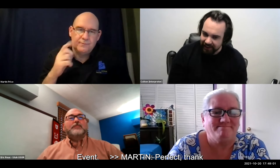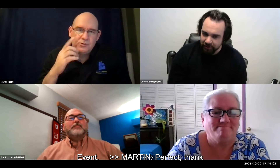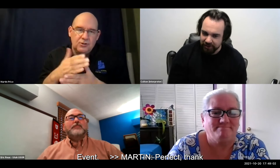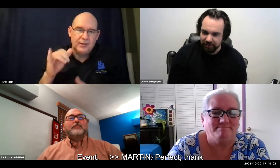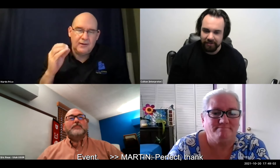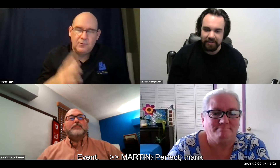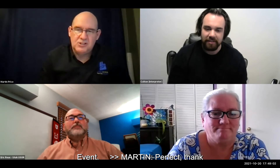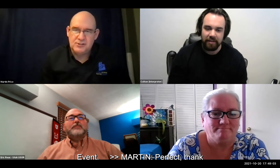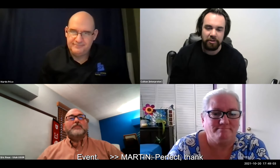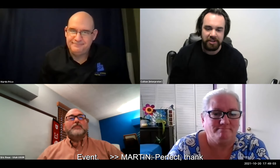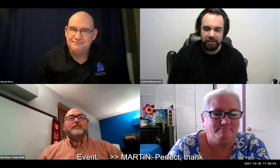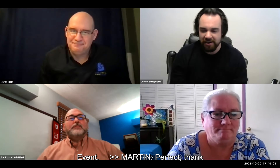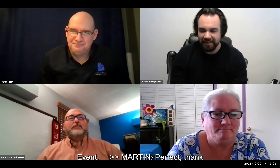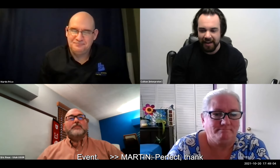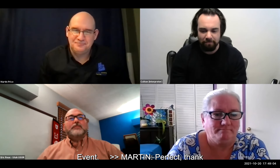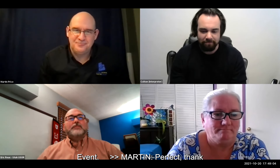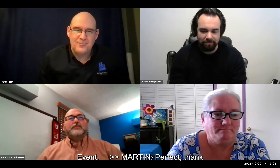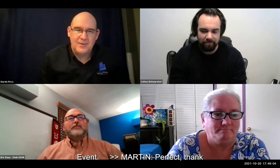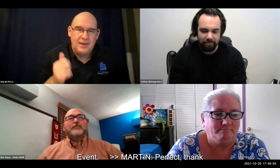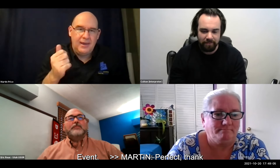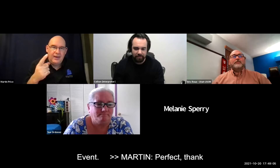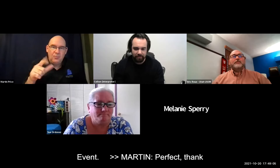Perfect, thank you, Sue. Appreciate you sharing that.